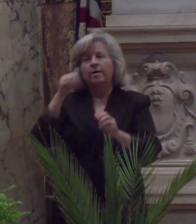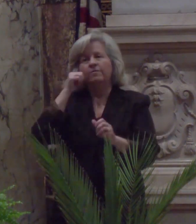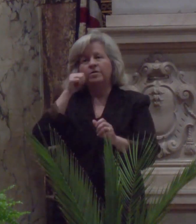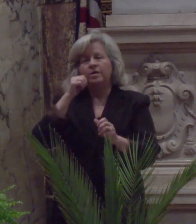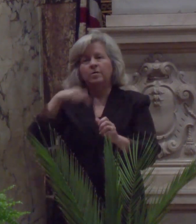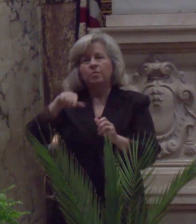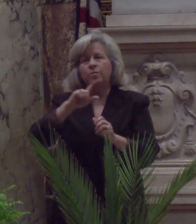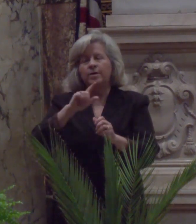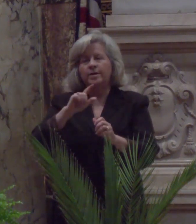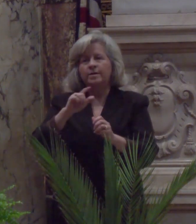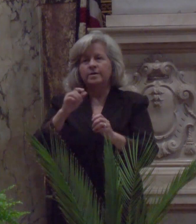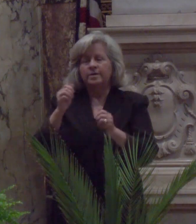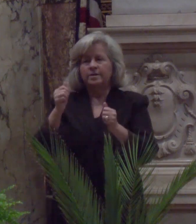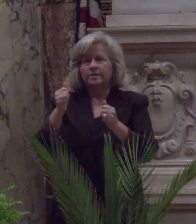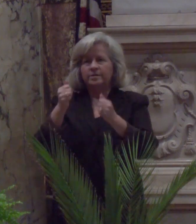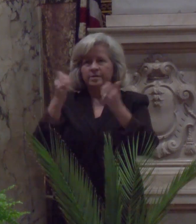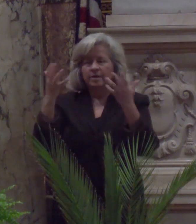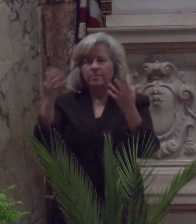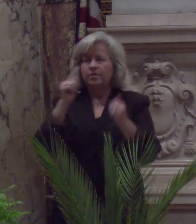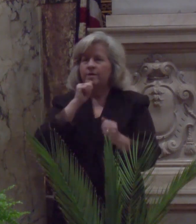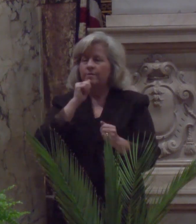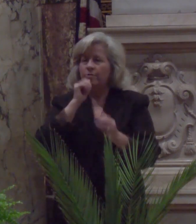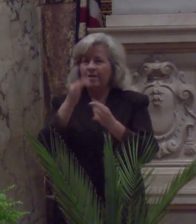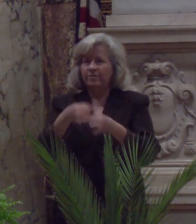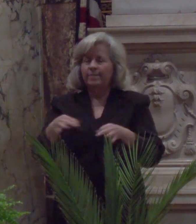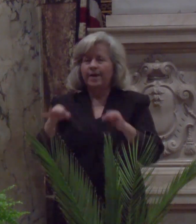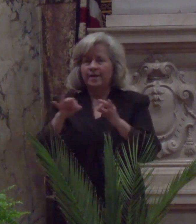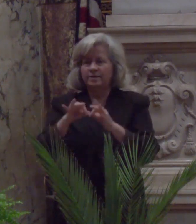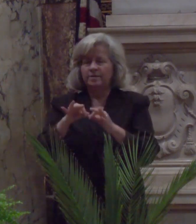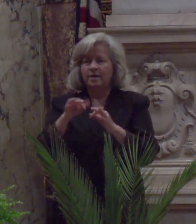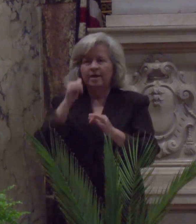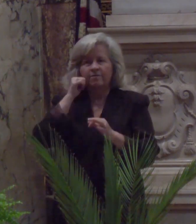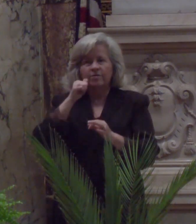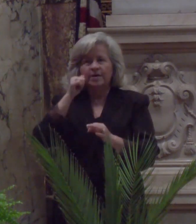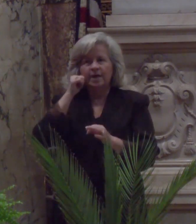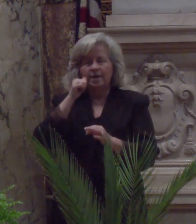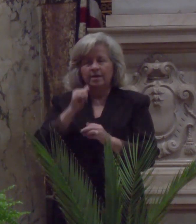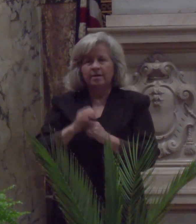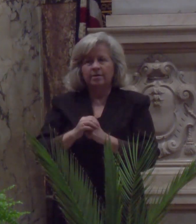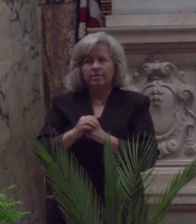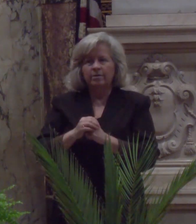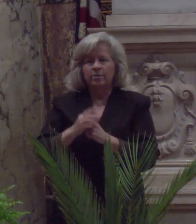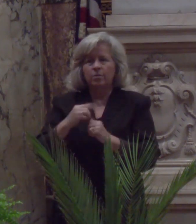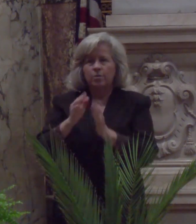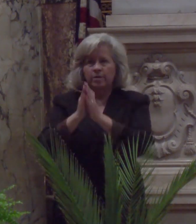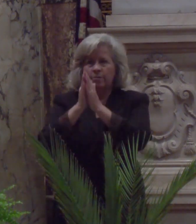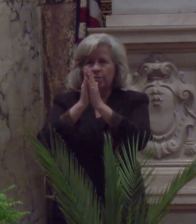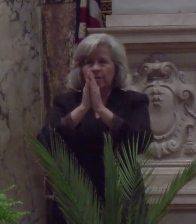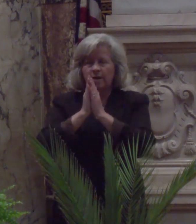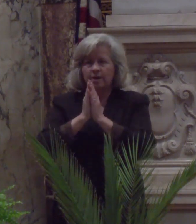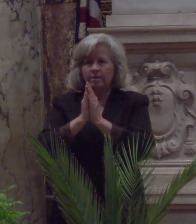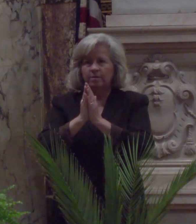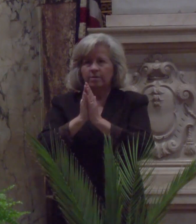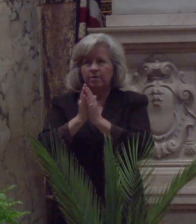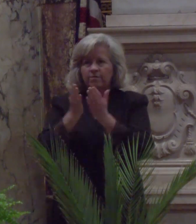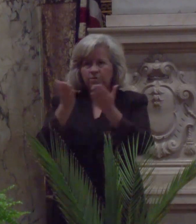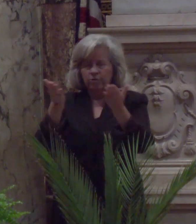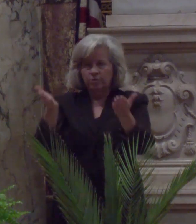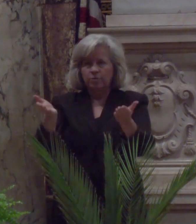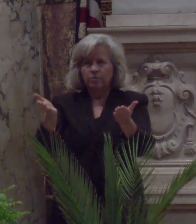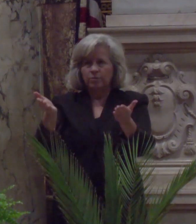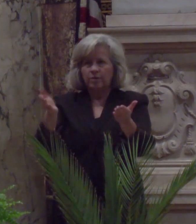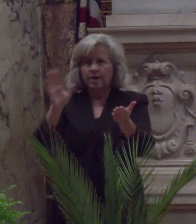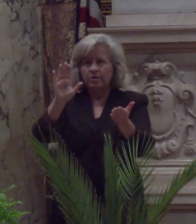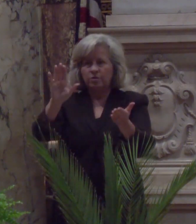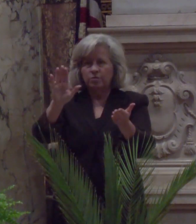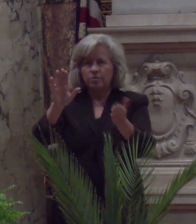we can celebrate a private Mass in the rectory, and every day, we are praying fervently for you